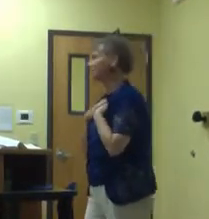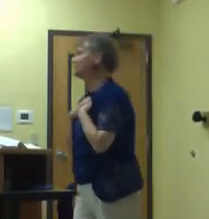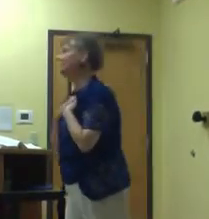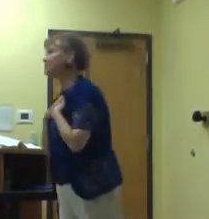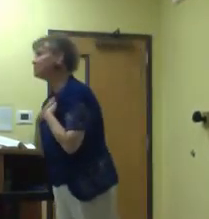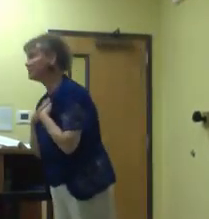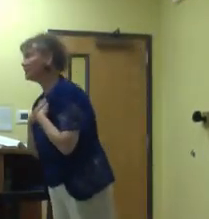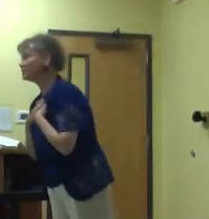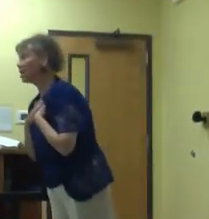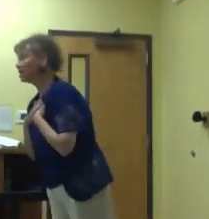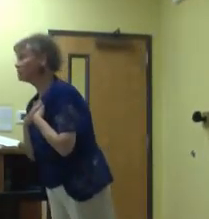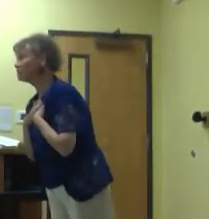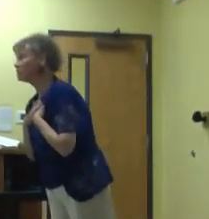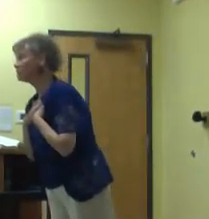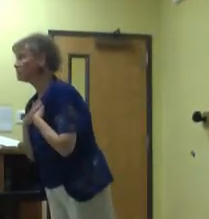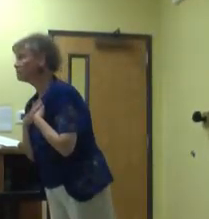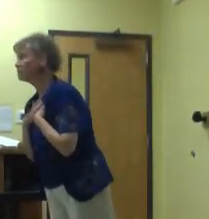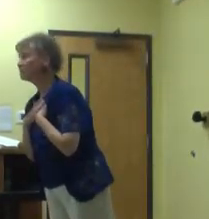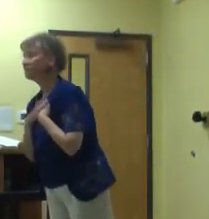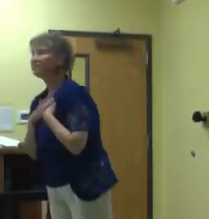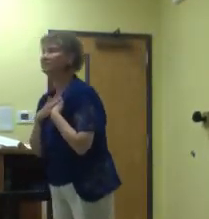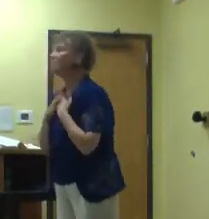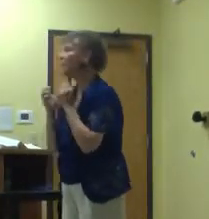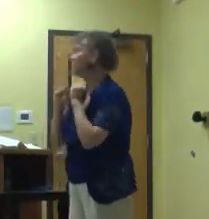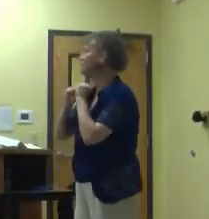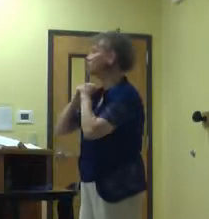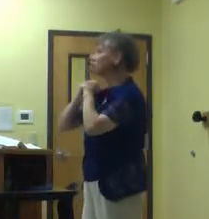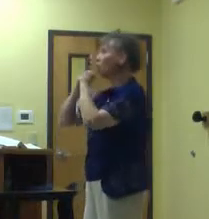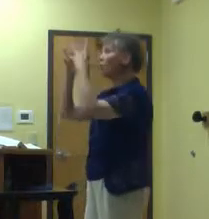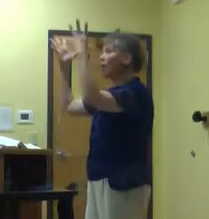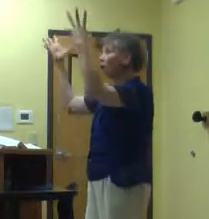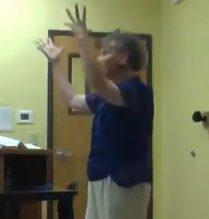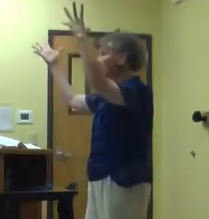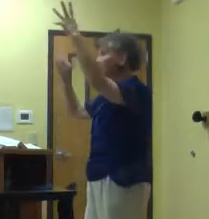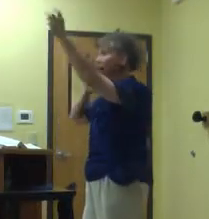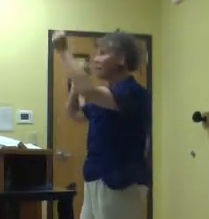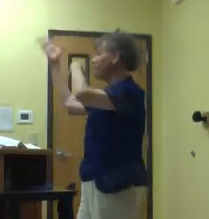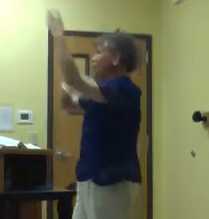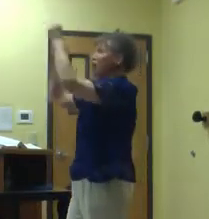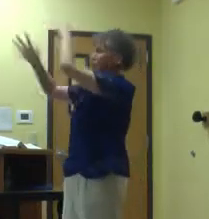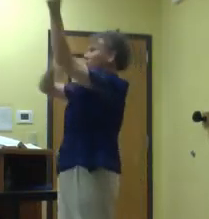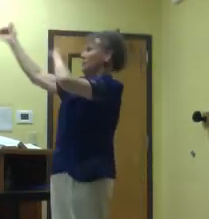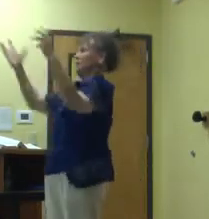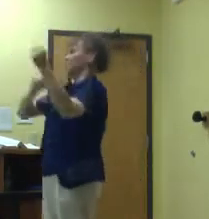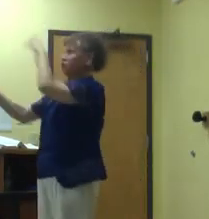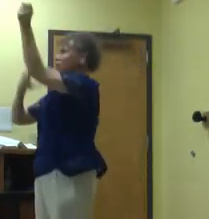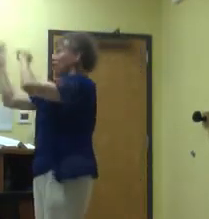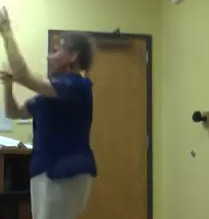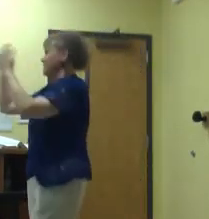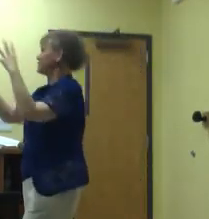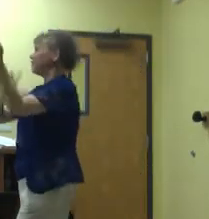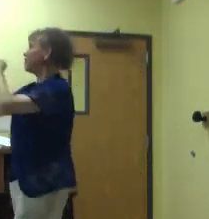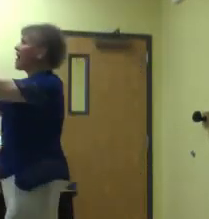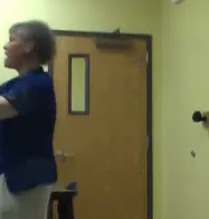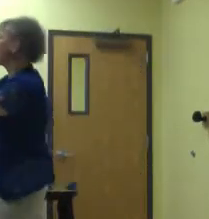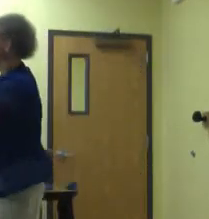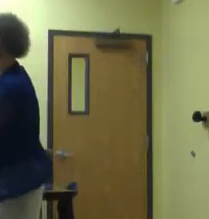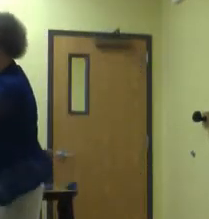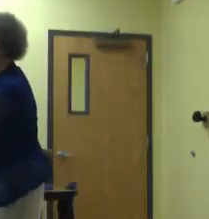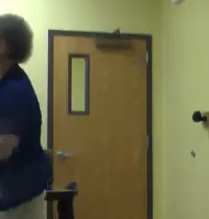as guilty at times. All right? Somebody is going off, and I mean, they are just flying. And